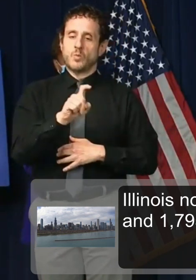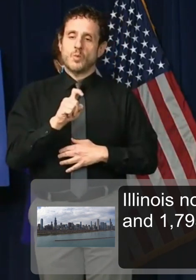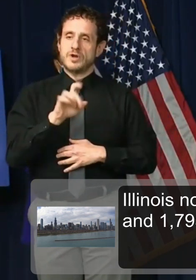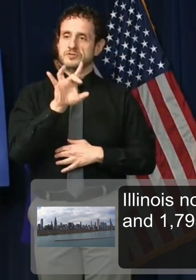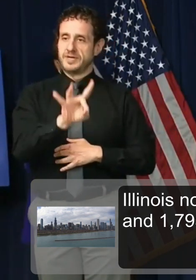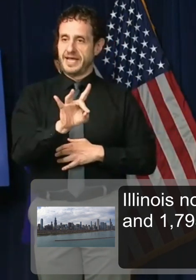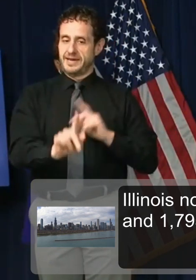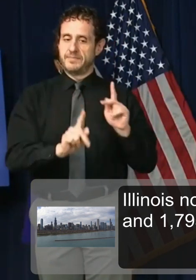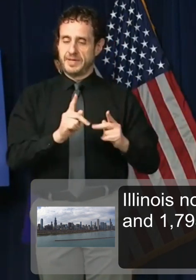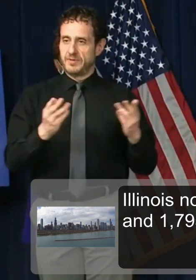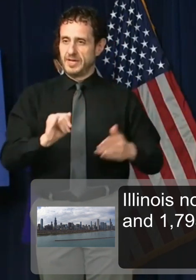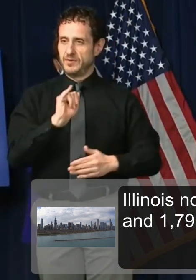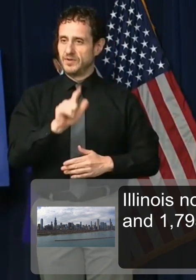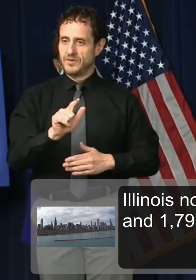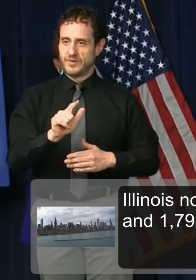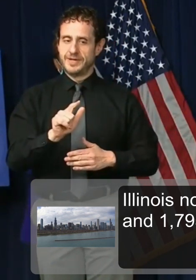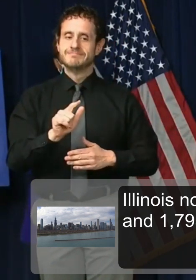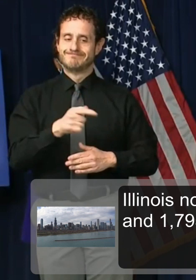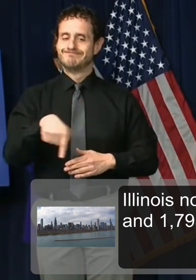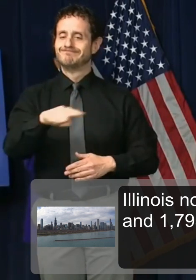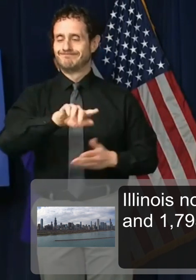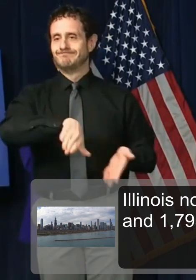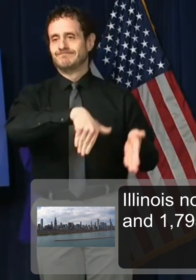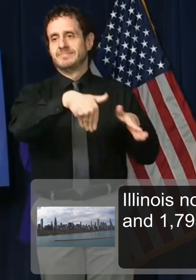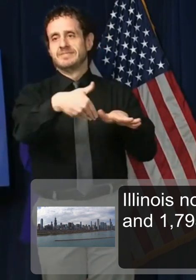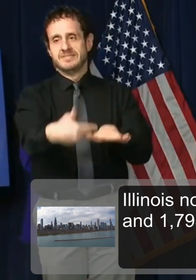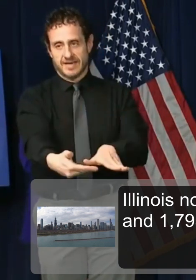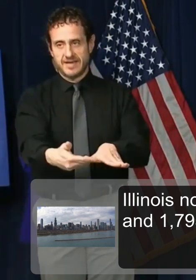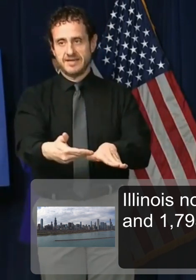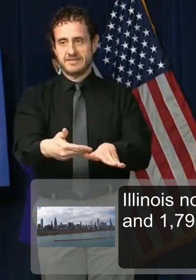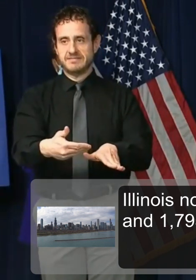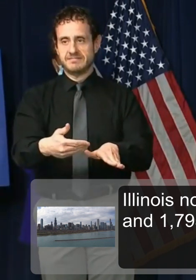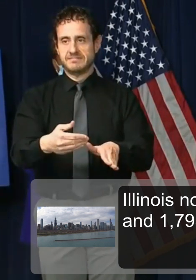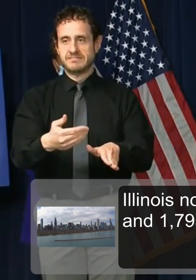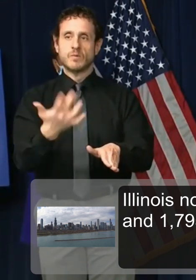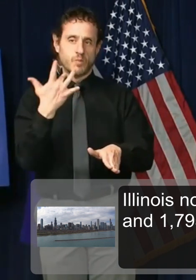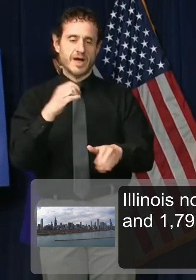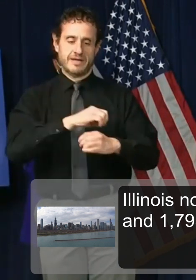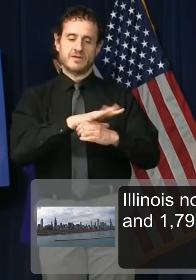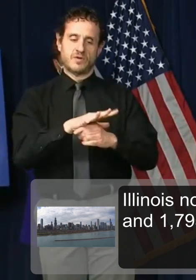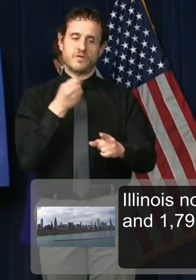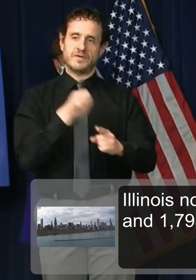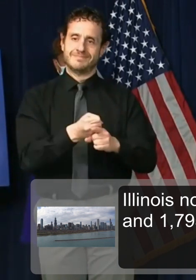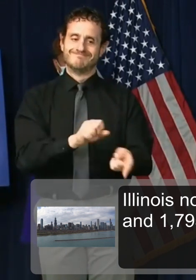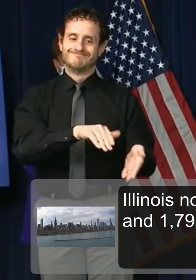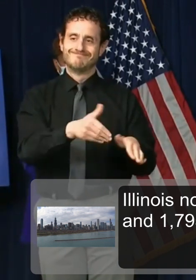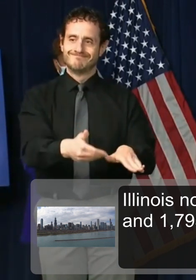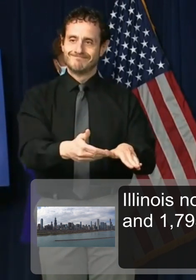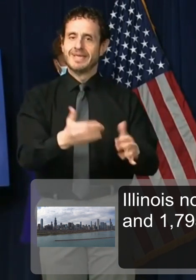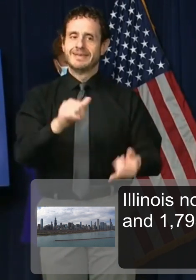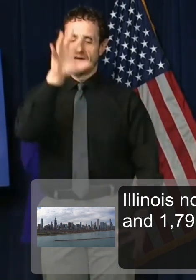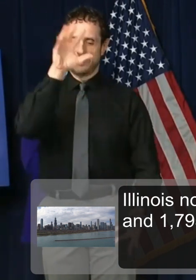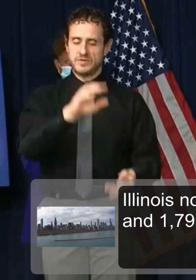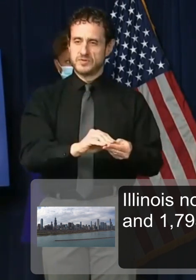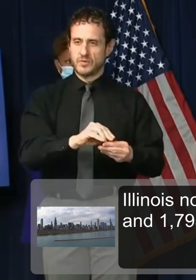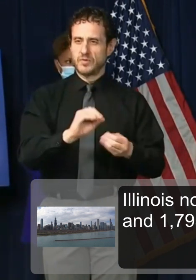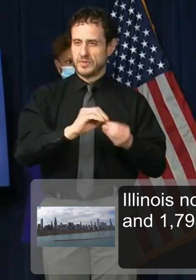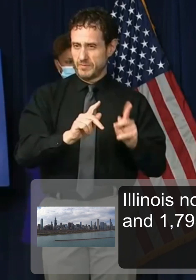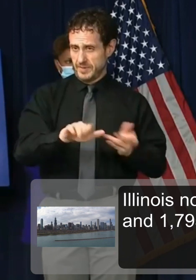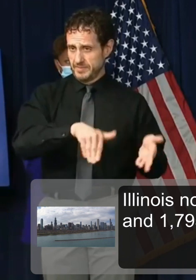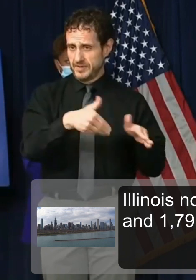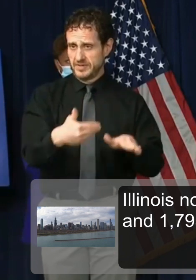108 Illinoisans lost their battle with COVID-19, and that brings our sobering death toll